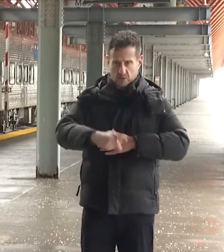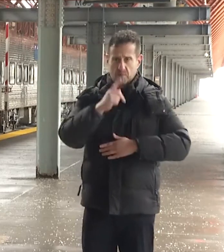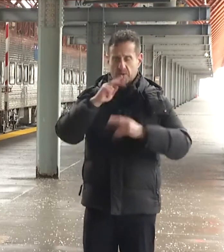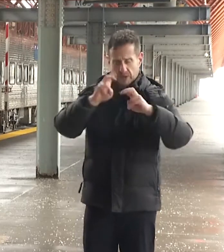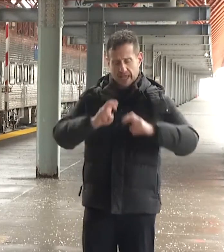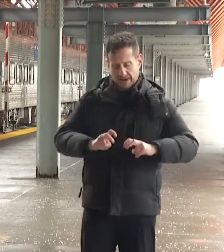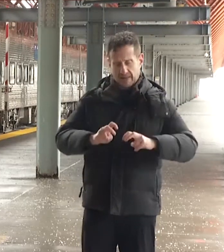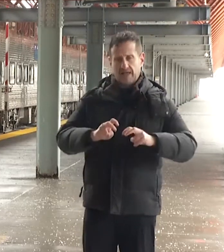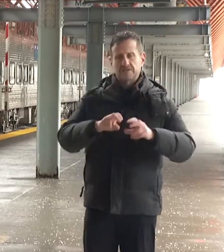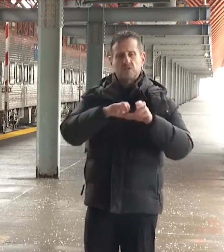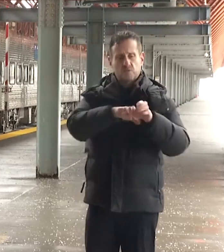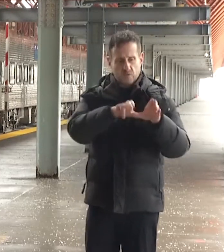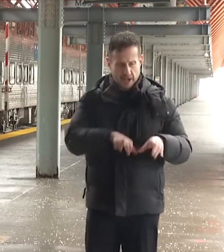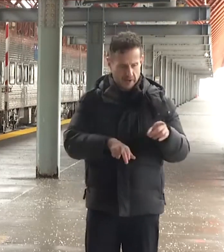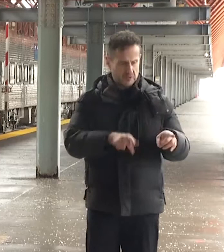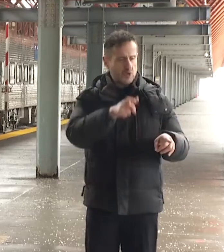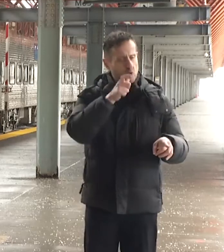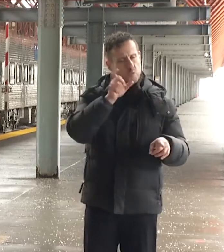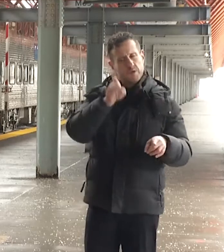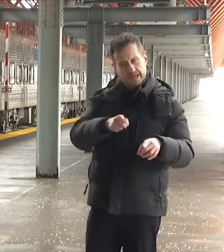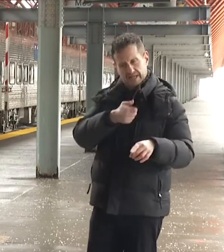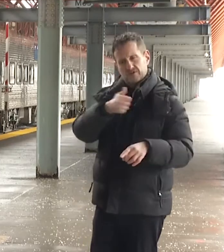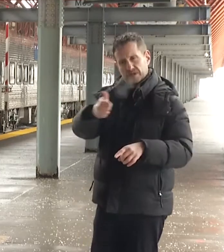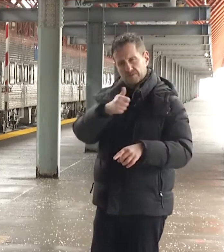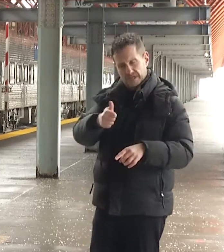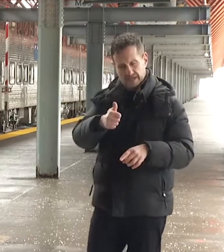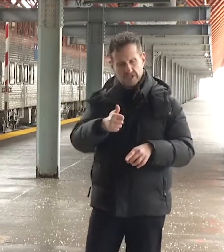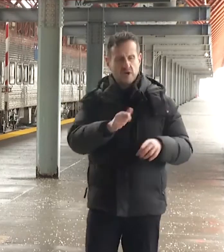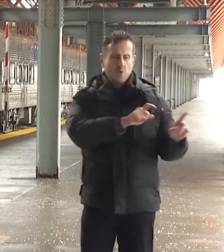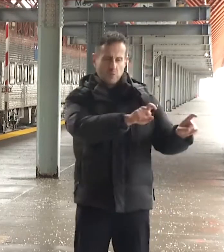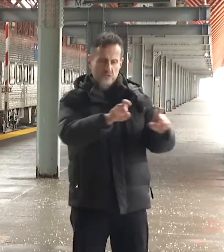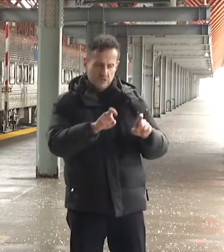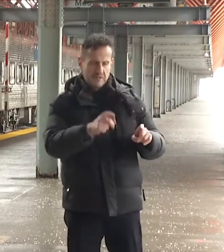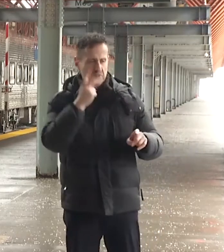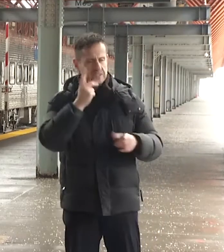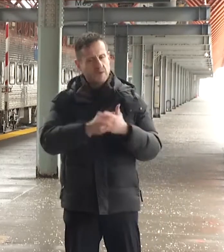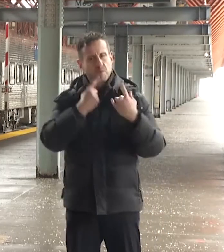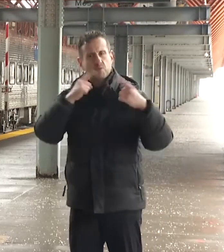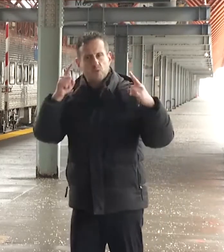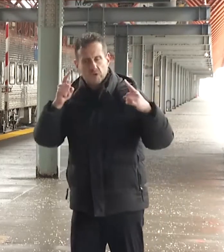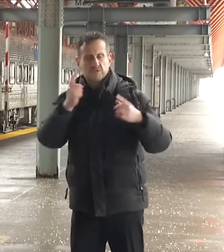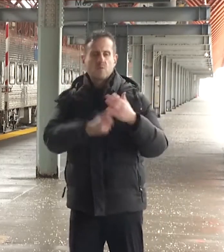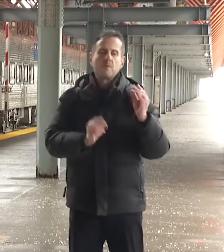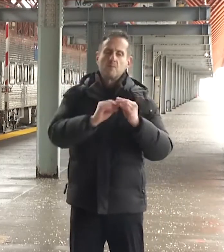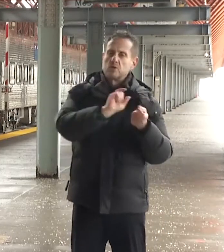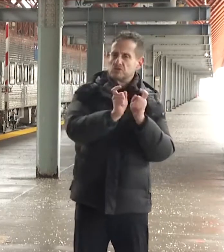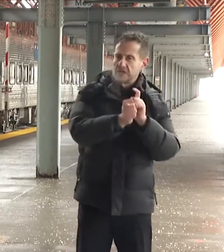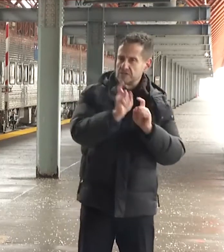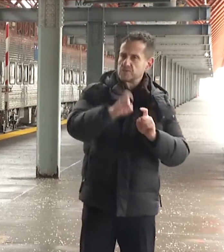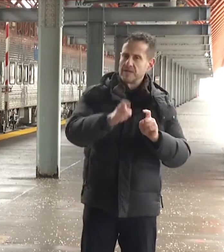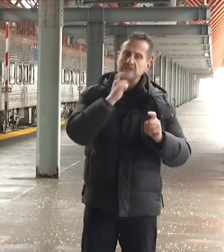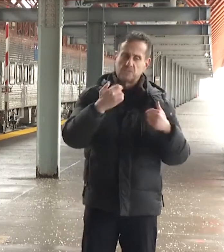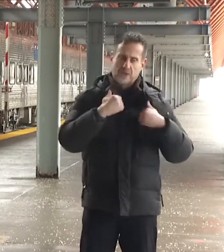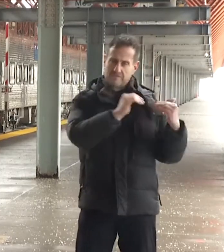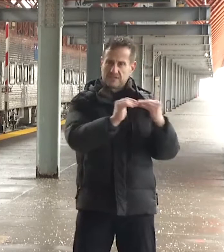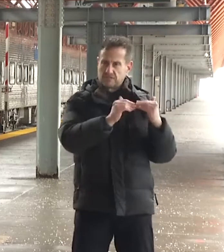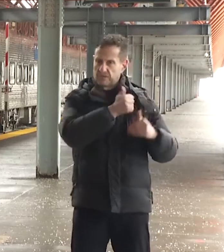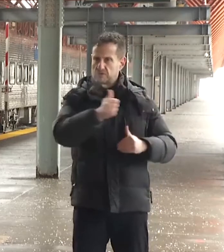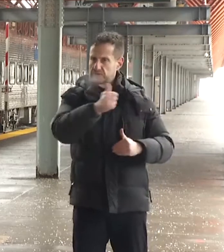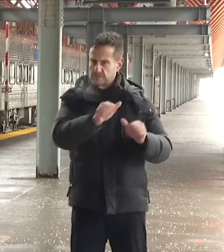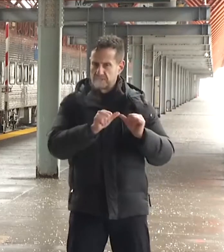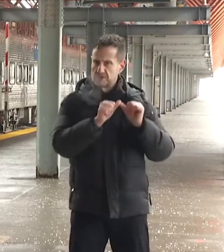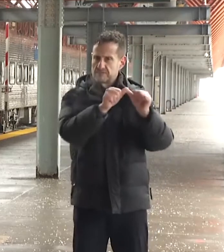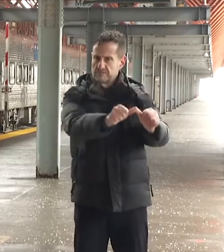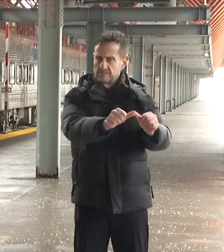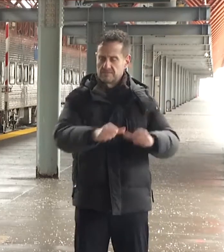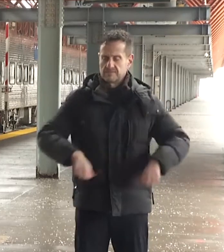and conduct surveys to gauge what works and what additional changes in the fare structures may be made in order to keep us on track.